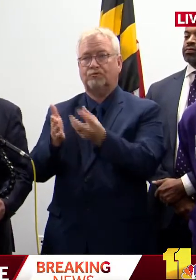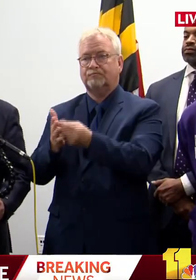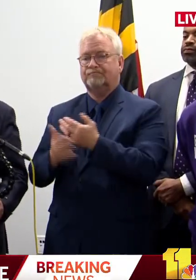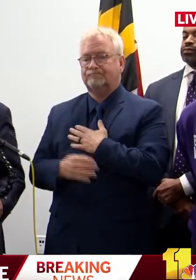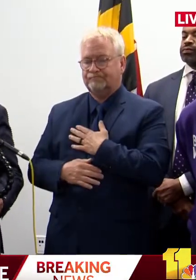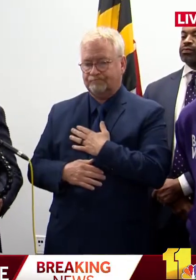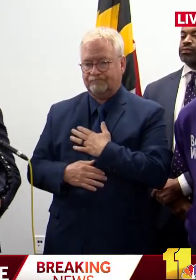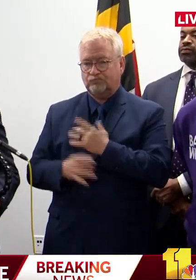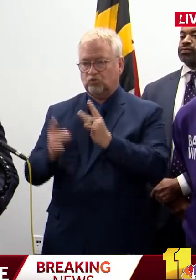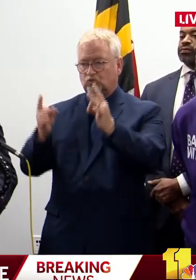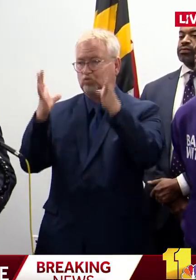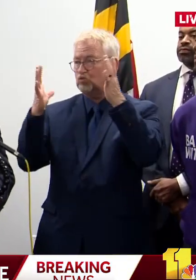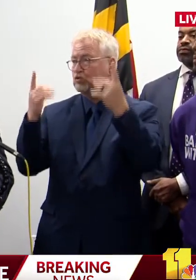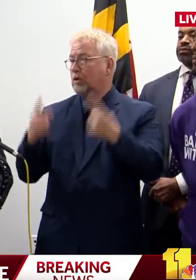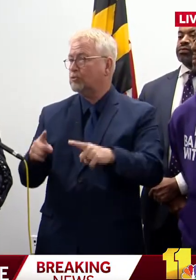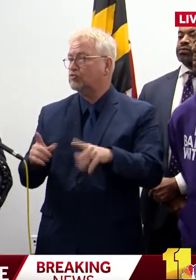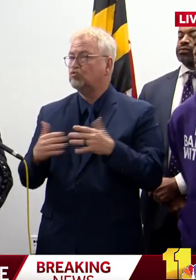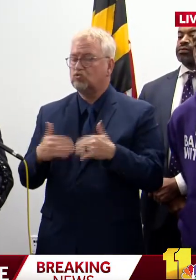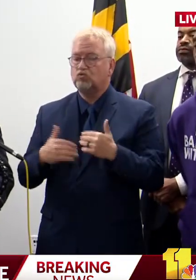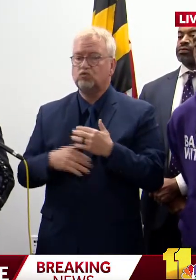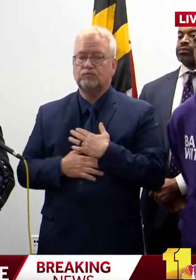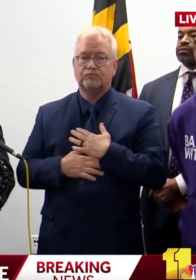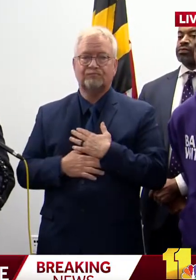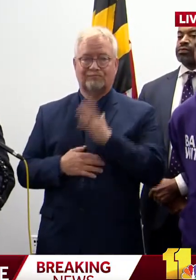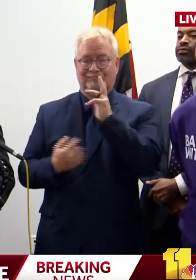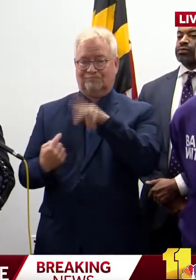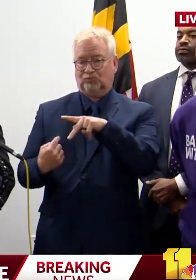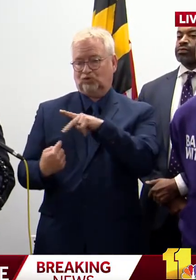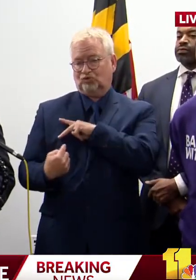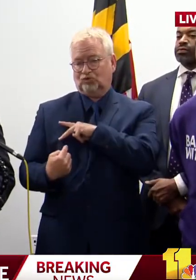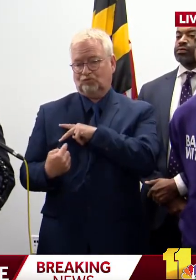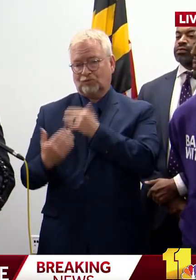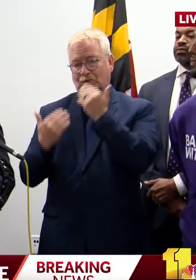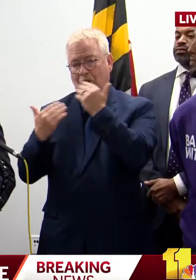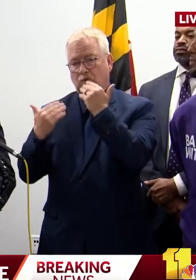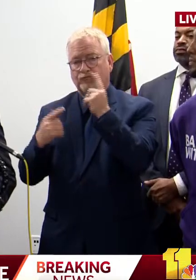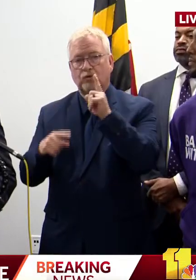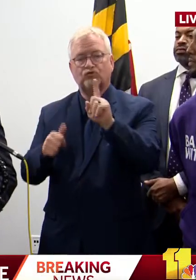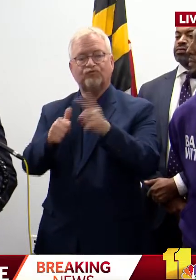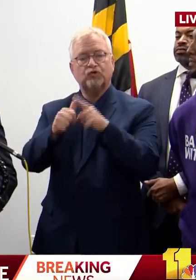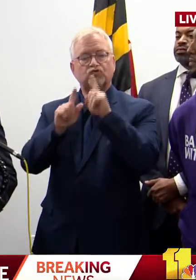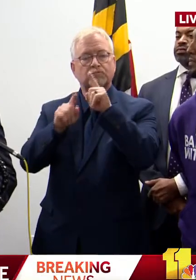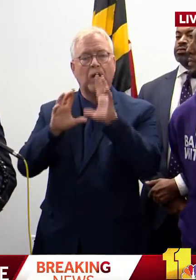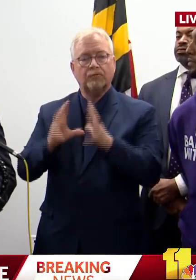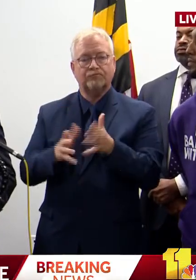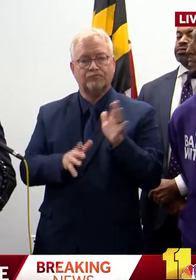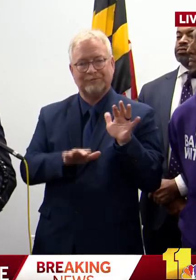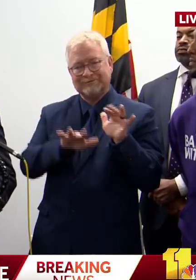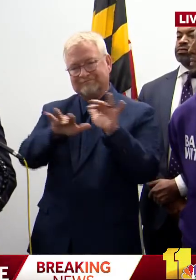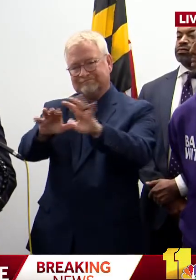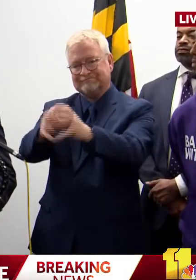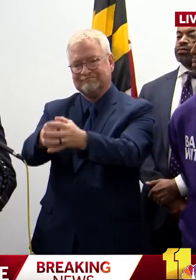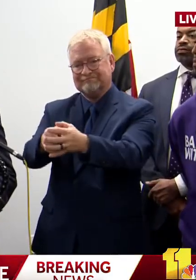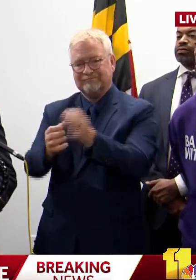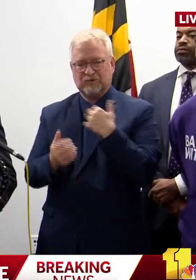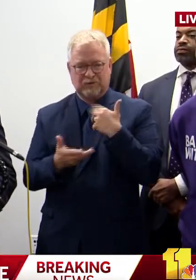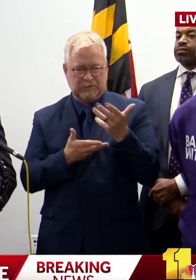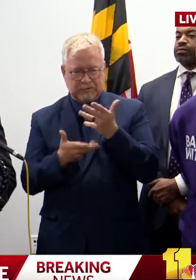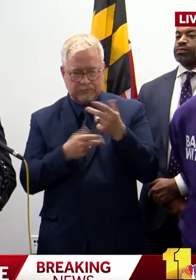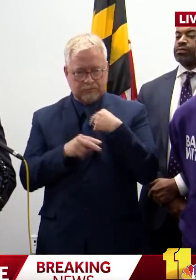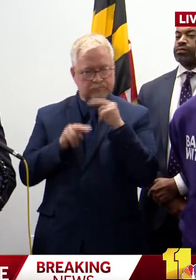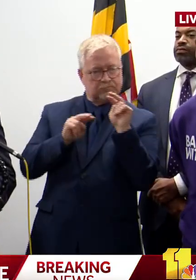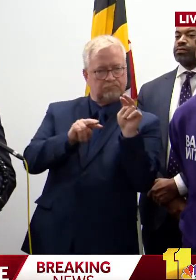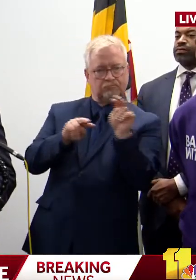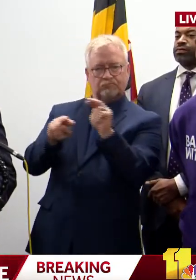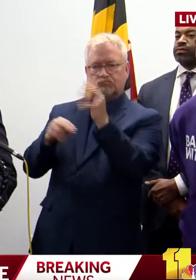tragedy. And I also want to personally thank all the first responders. I had a chance to see firsthand some of the diving